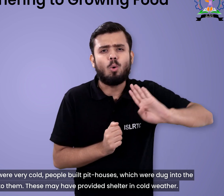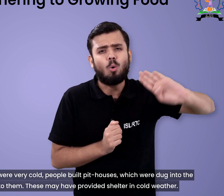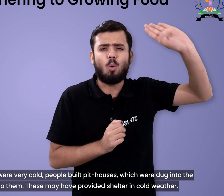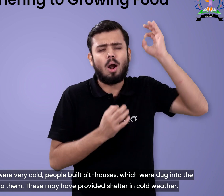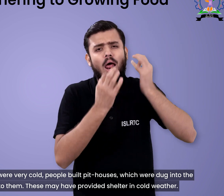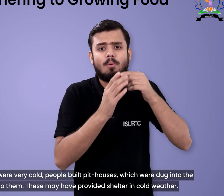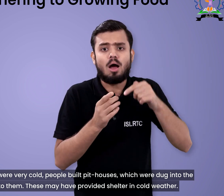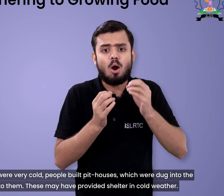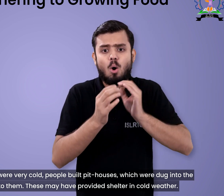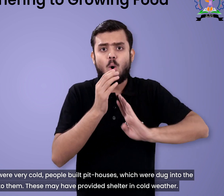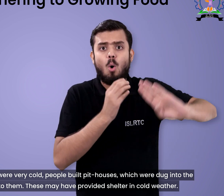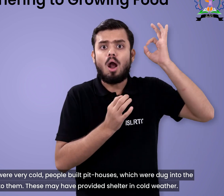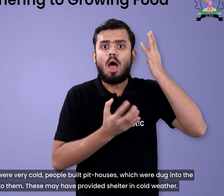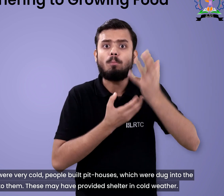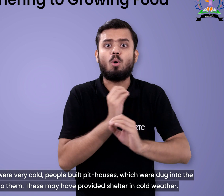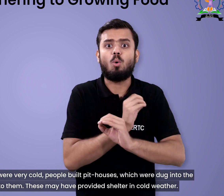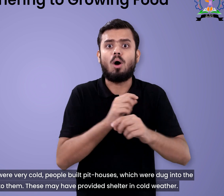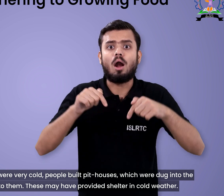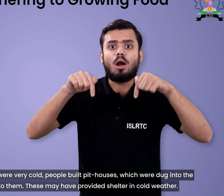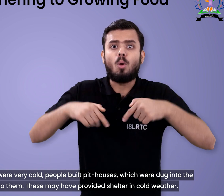may have provided shelter in cold weather.